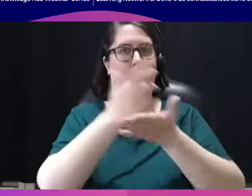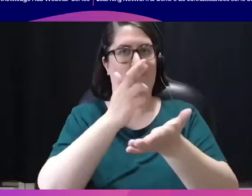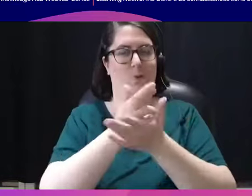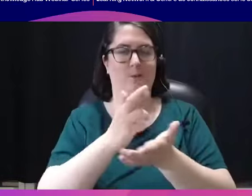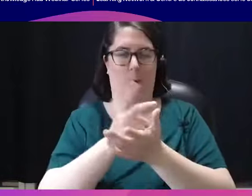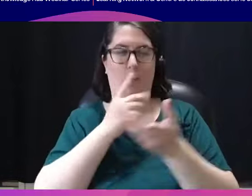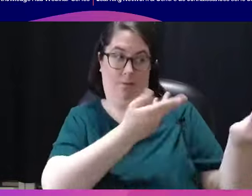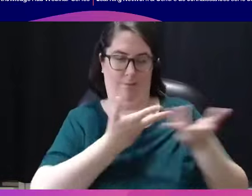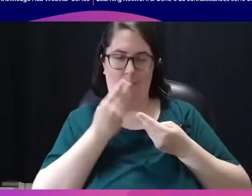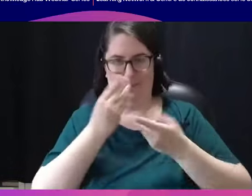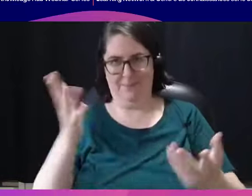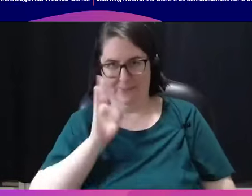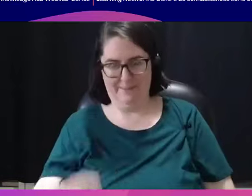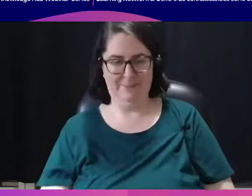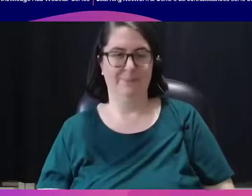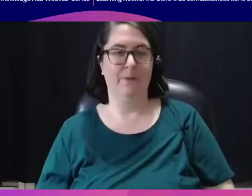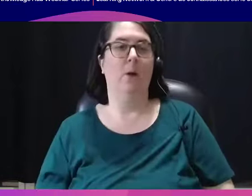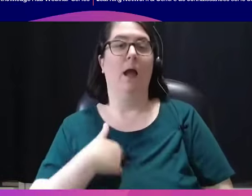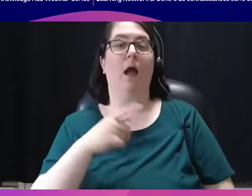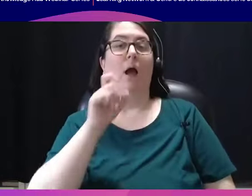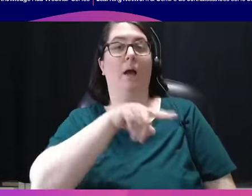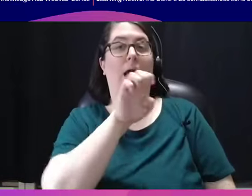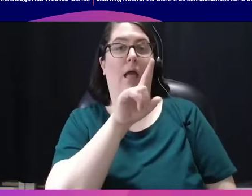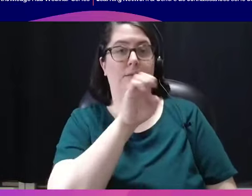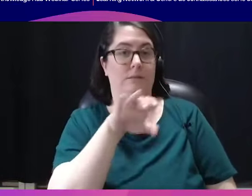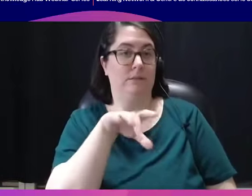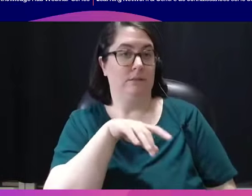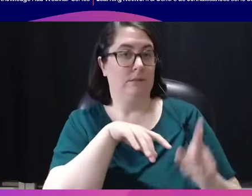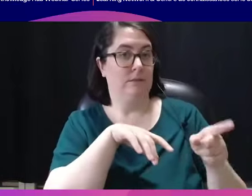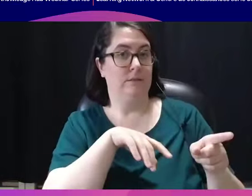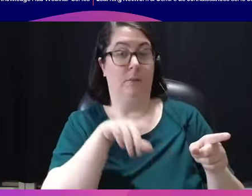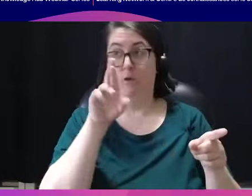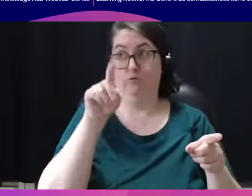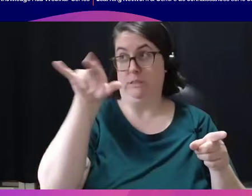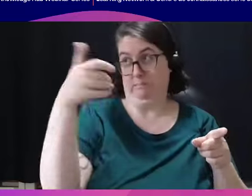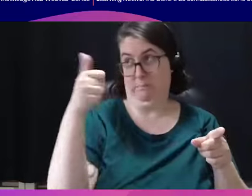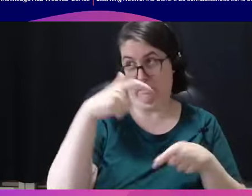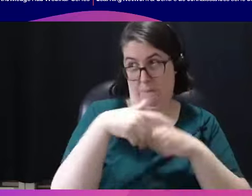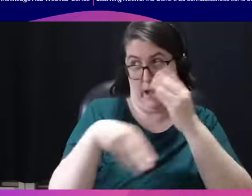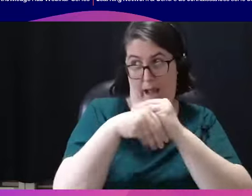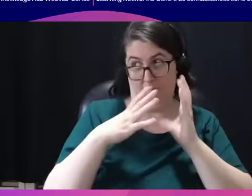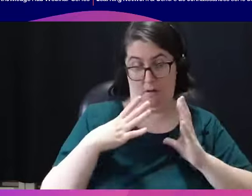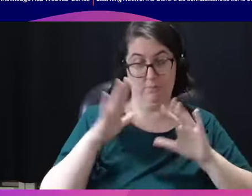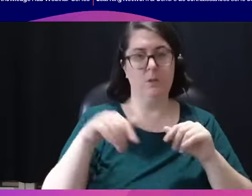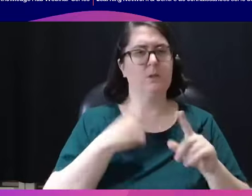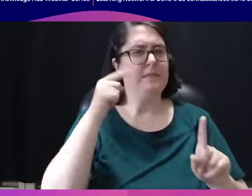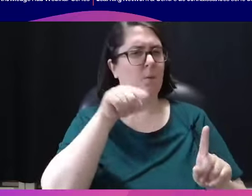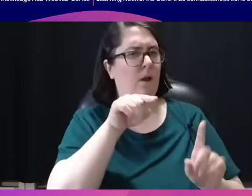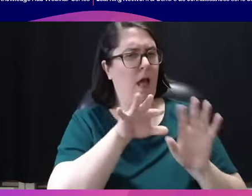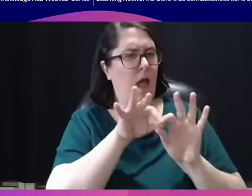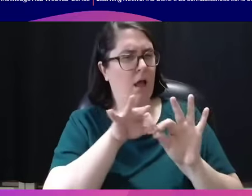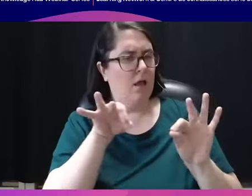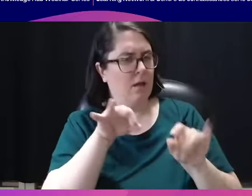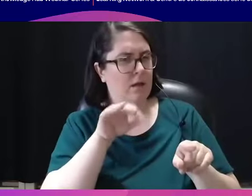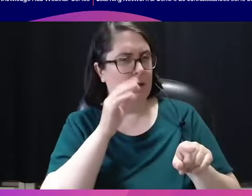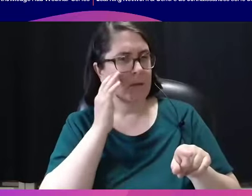wonderful. So I have a question now for Esli, although Rooksy, you're welcome to respond as well. So someone was wondering, what do we know about